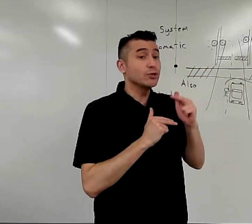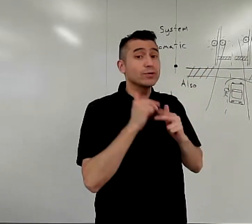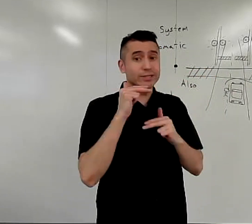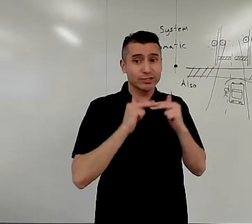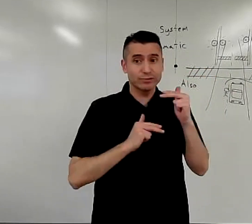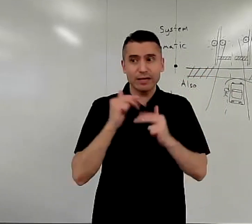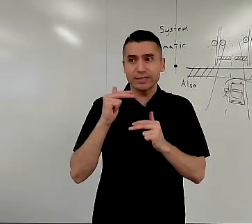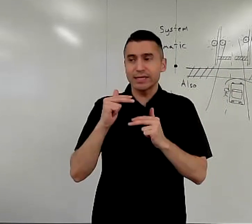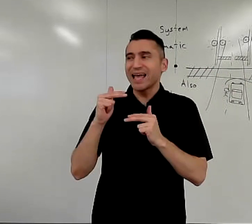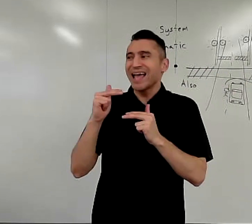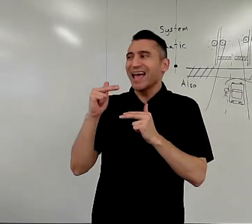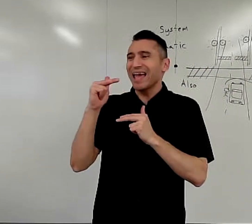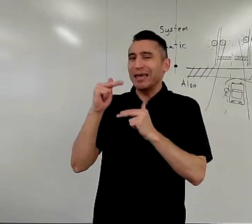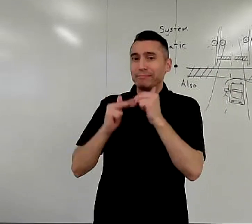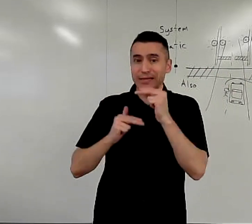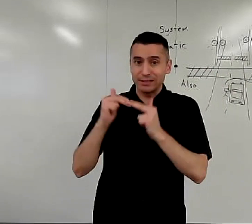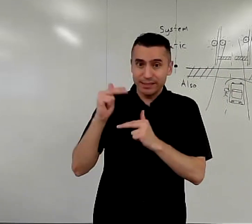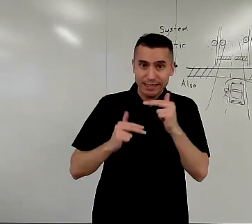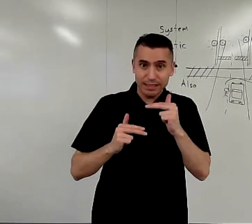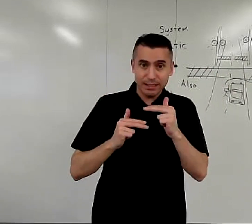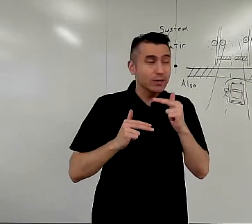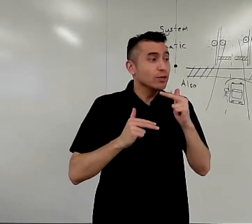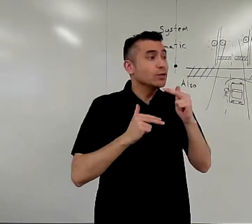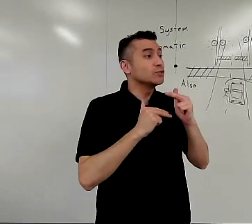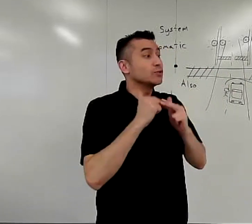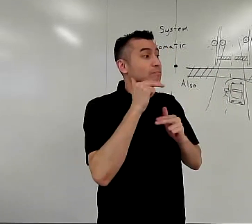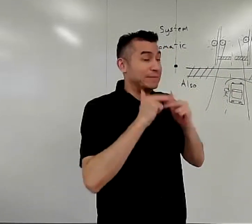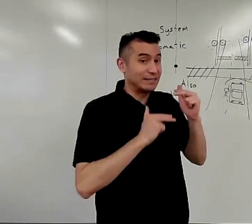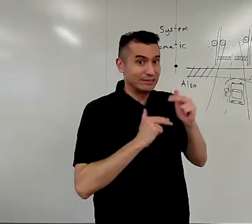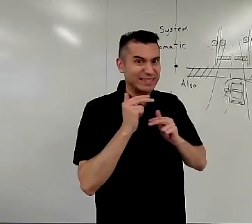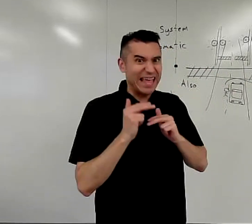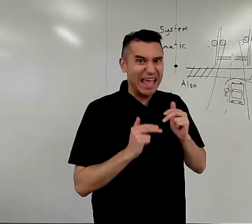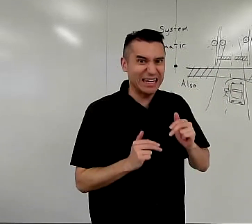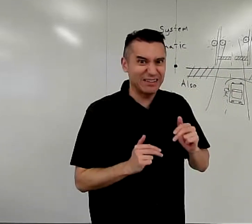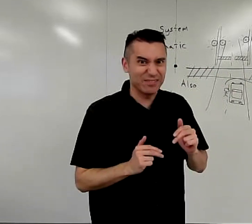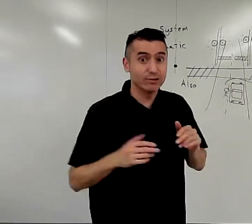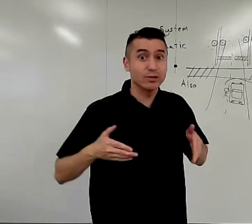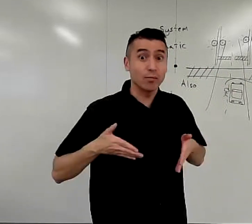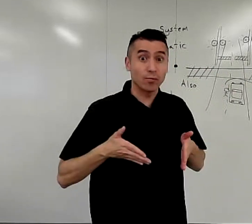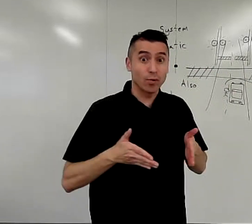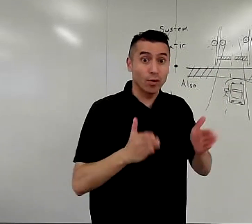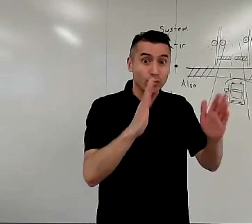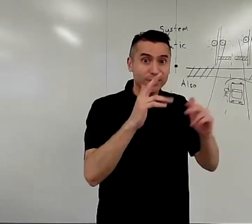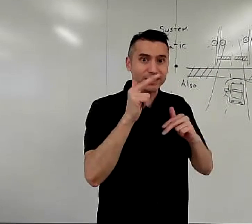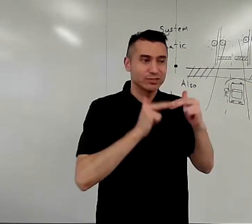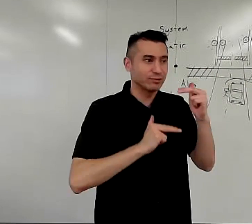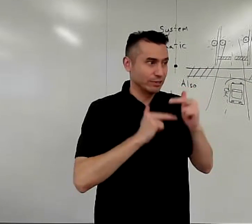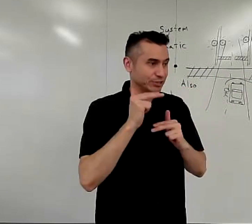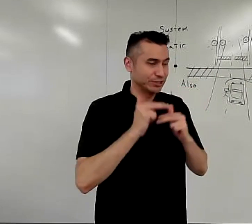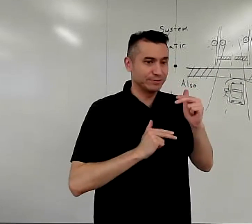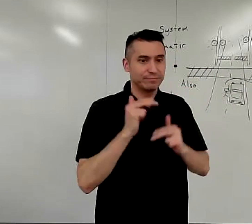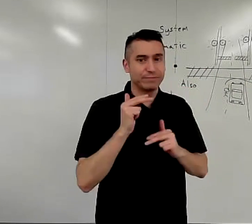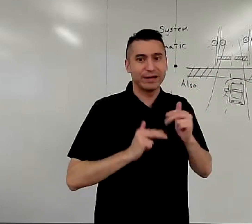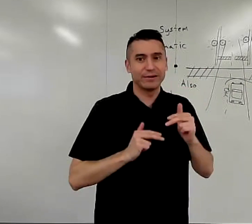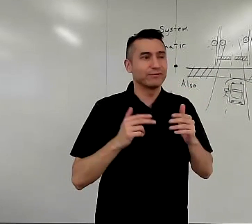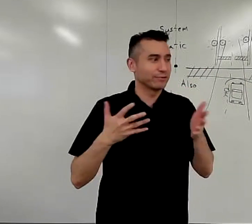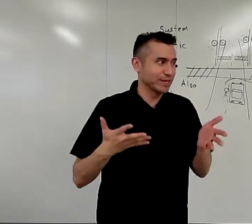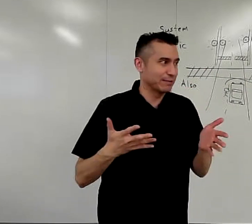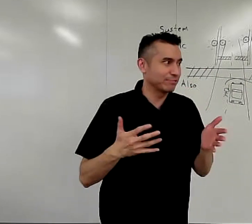to construct a building, to build, any of those. Road construction, by for example,